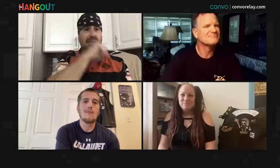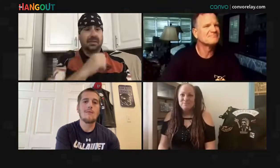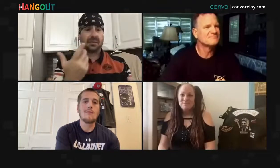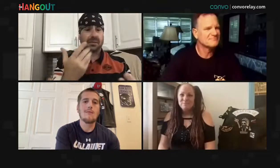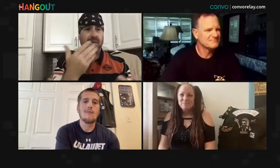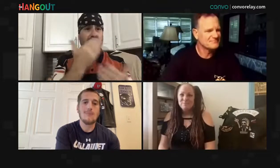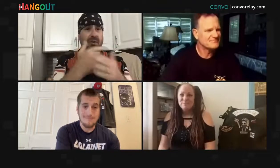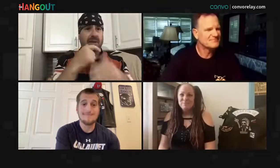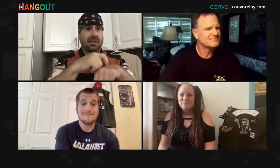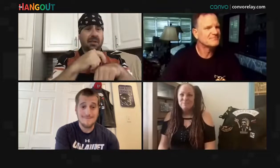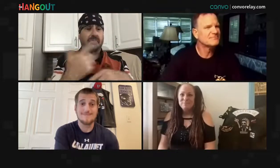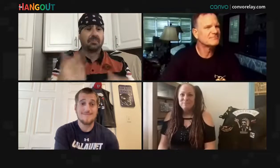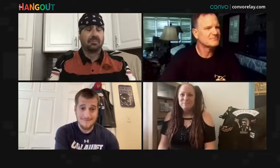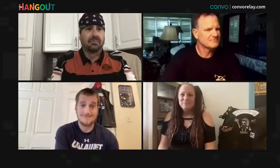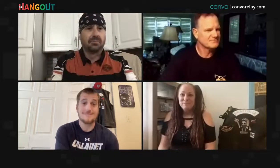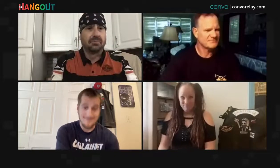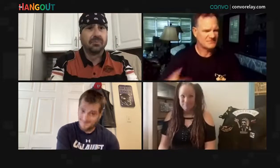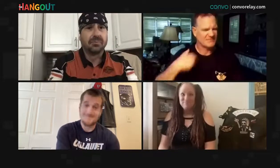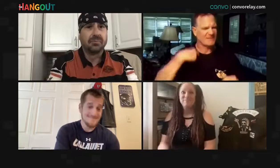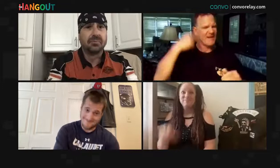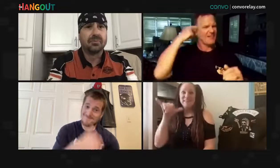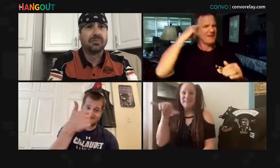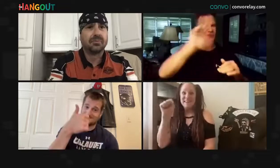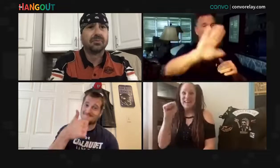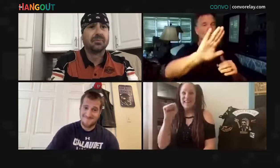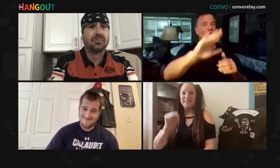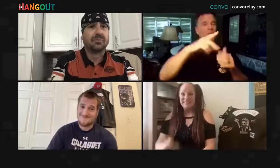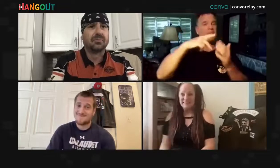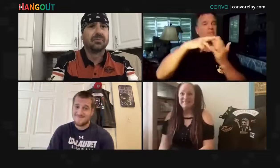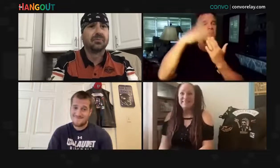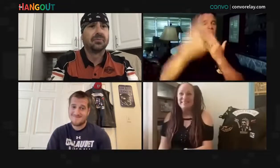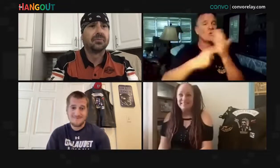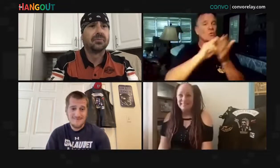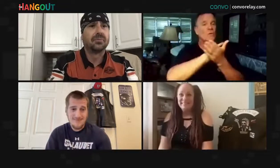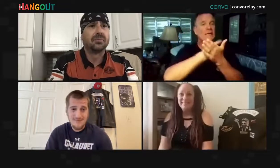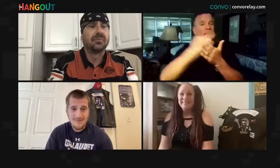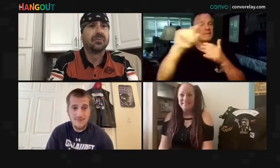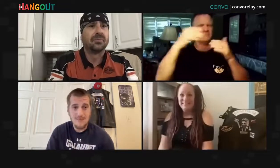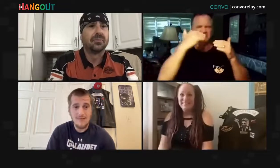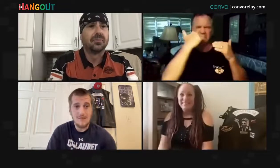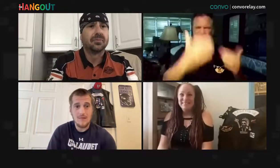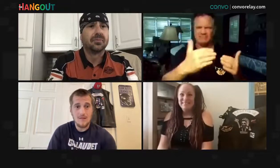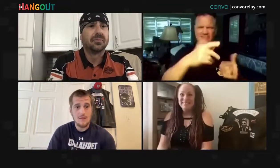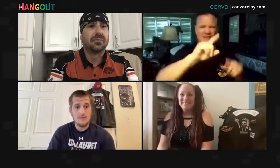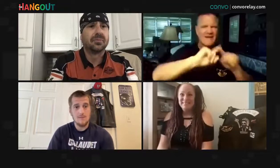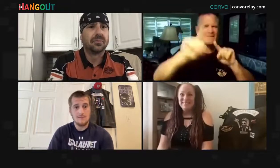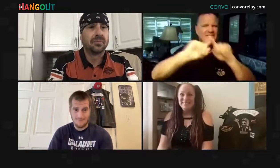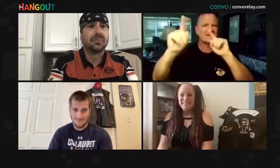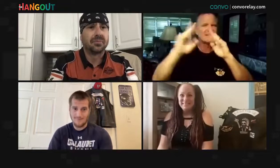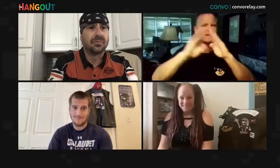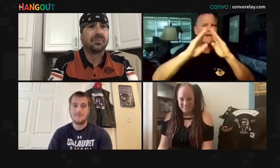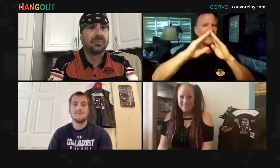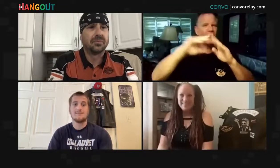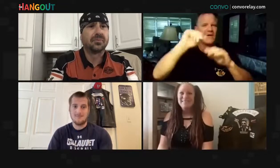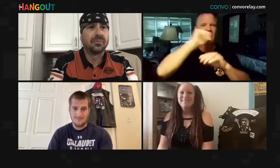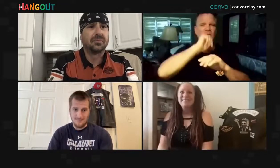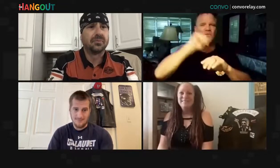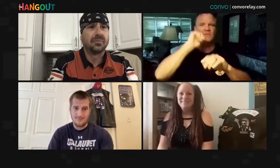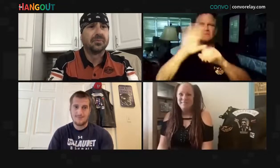it was a successful event, so I guess I had good timing. This is Sean. I think you've done such a good job with your program and